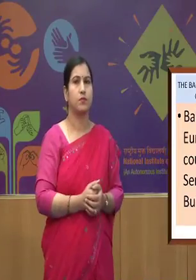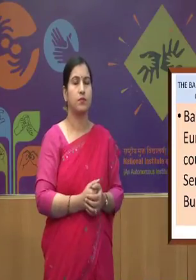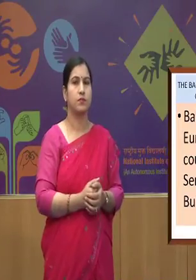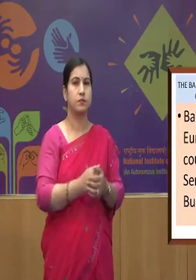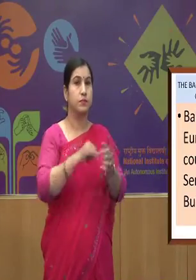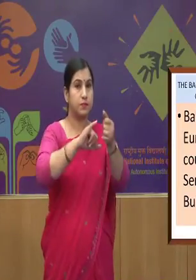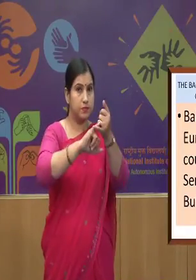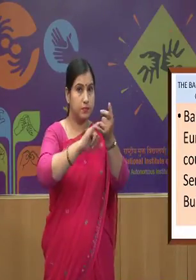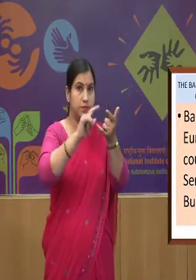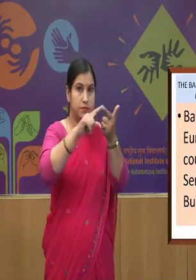Serbia,